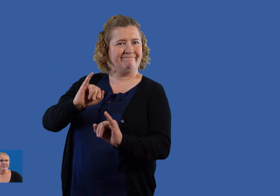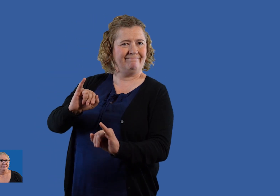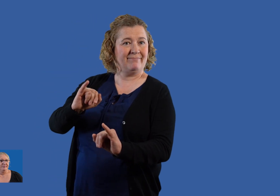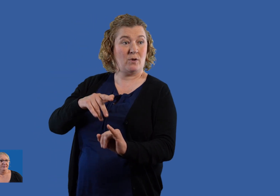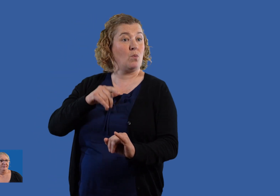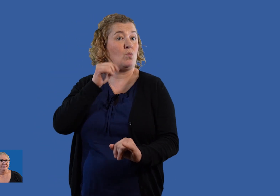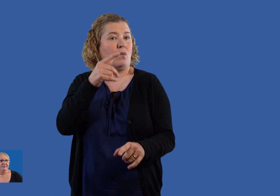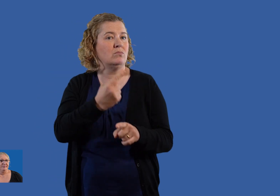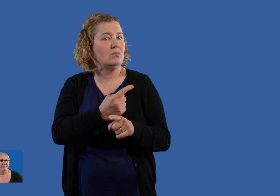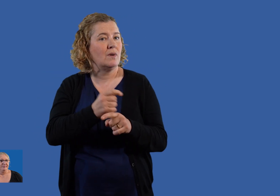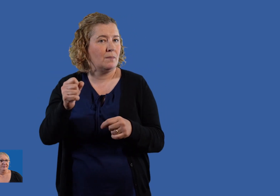problems.